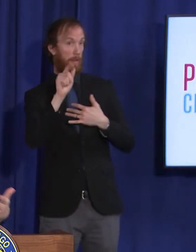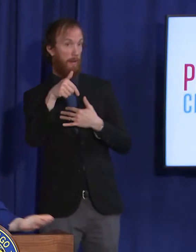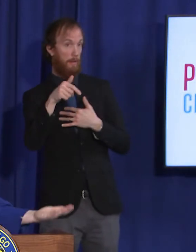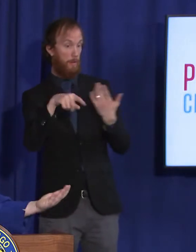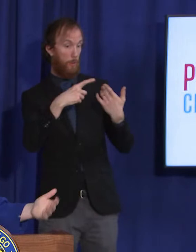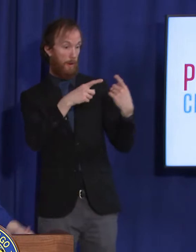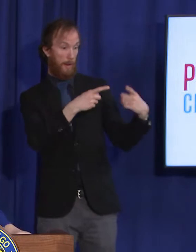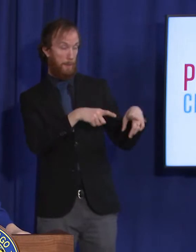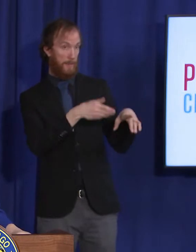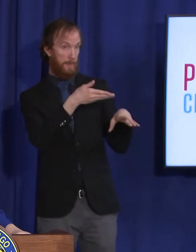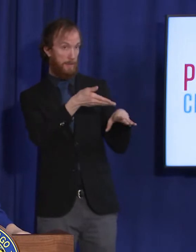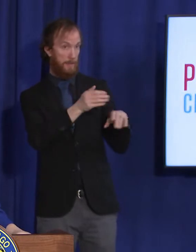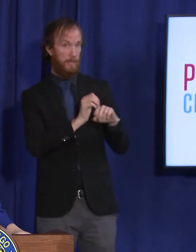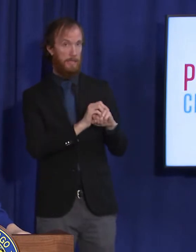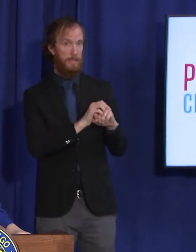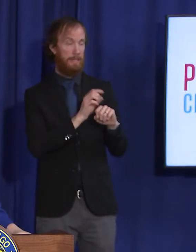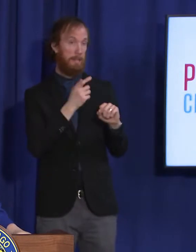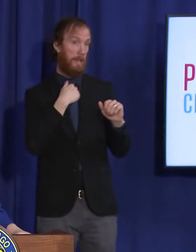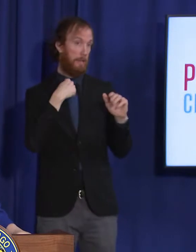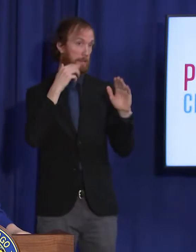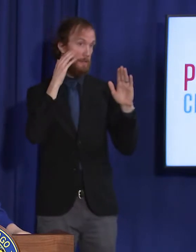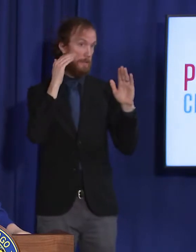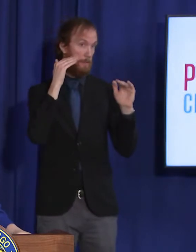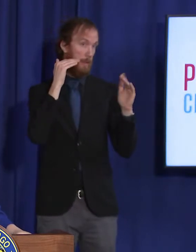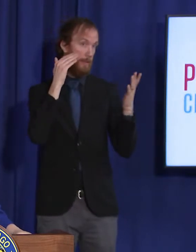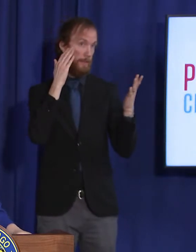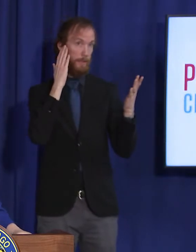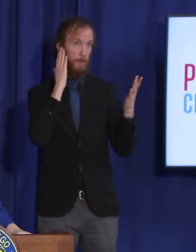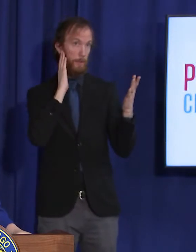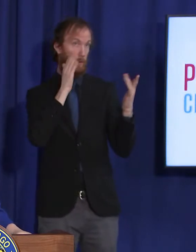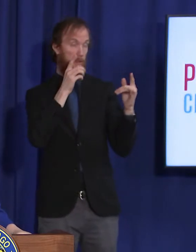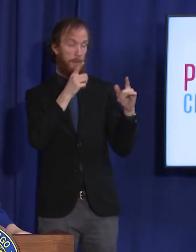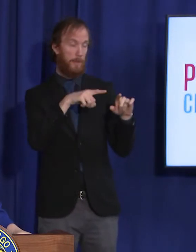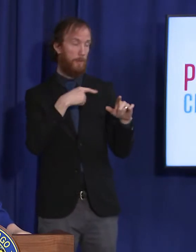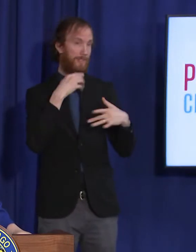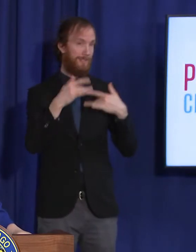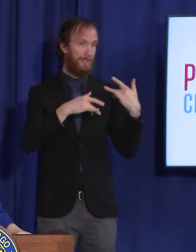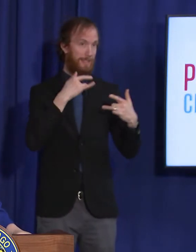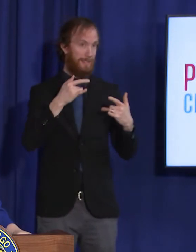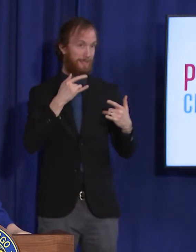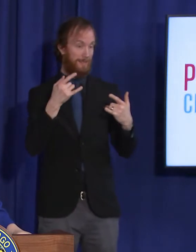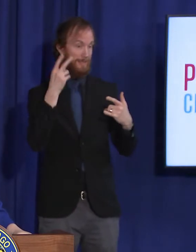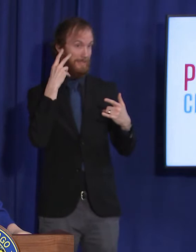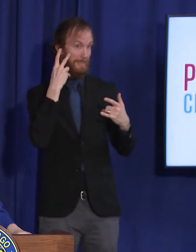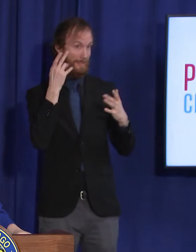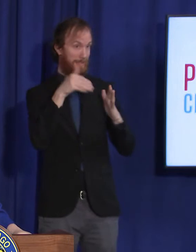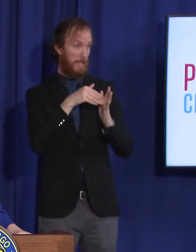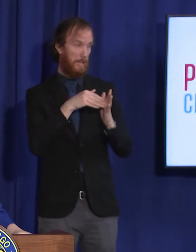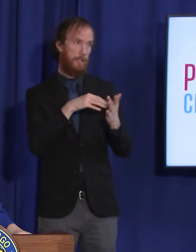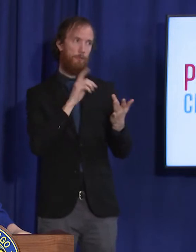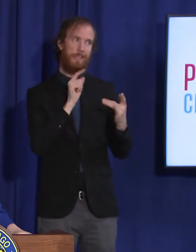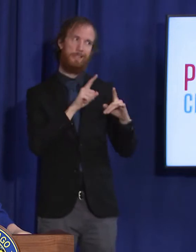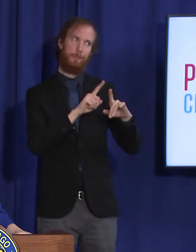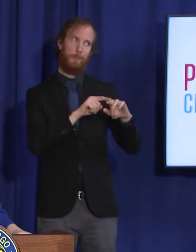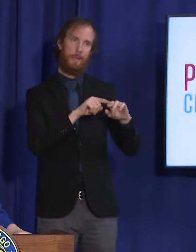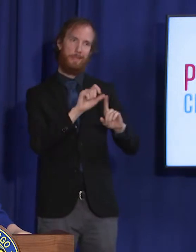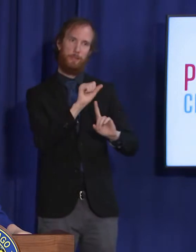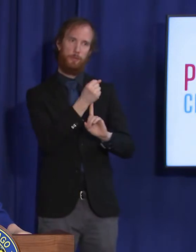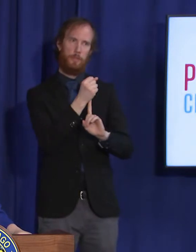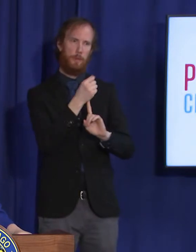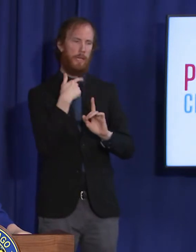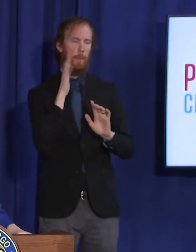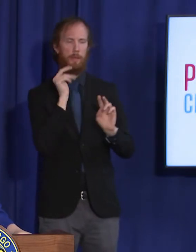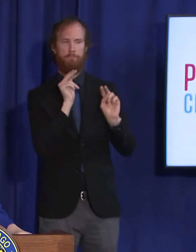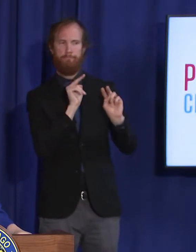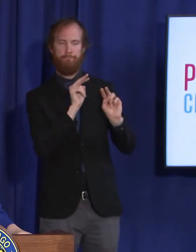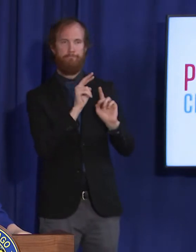I fully expect, obviously, it'll happen, and we're excited for it to come back. Depending where we are, from a risk standpoint, we'll